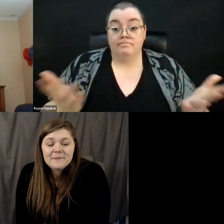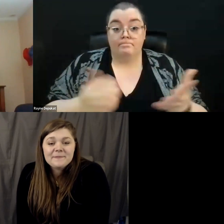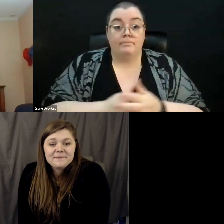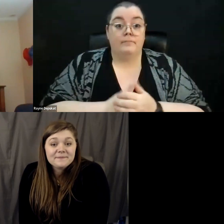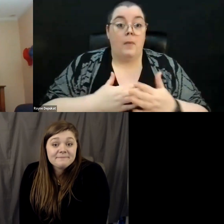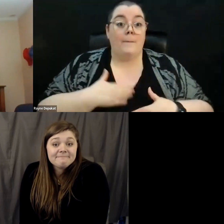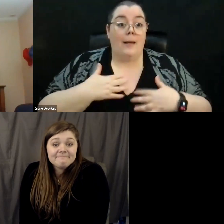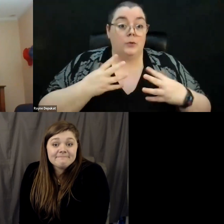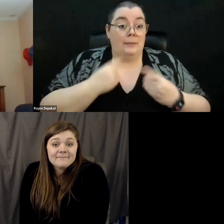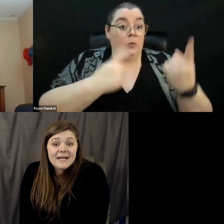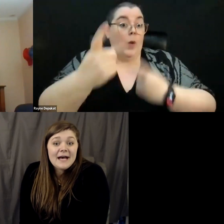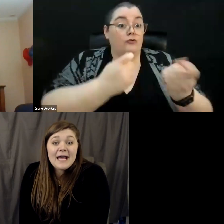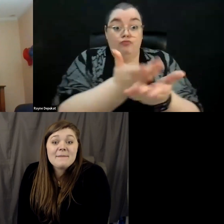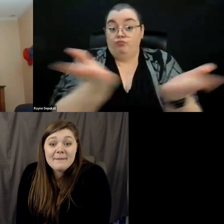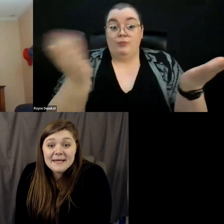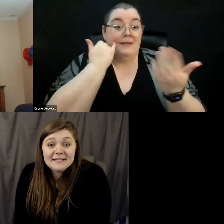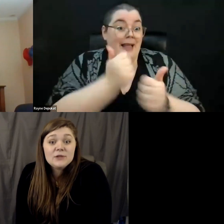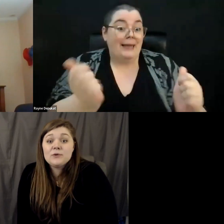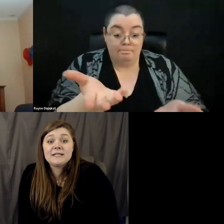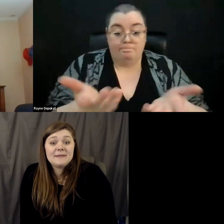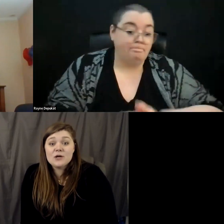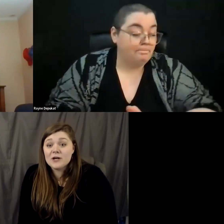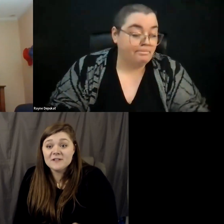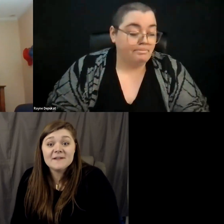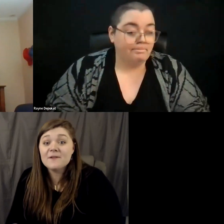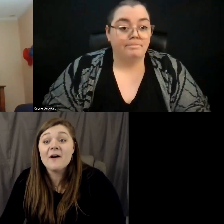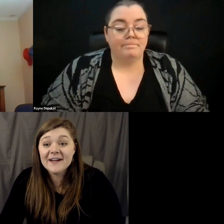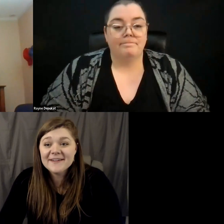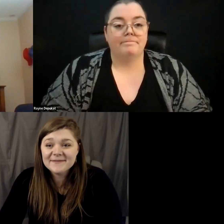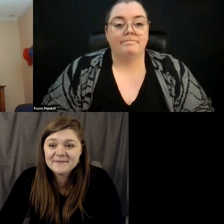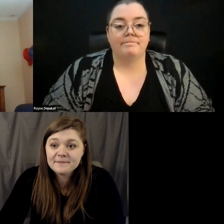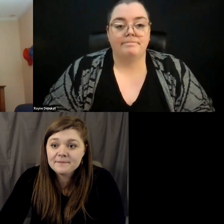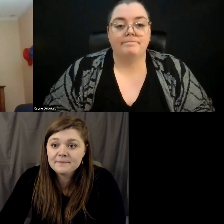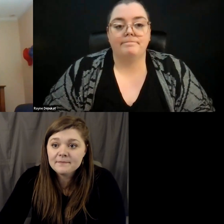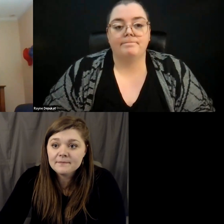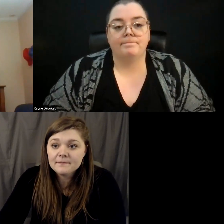now. I am happy to accept any questions if there are any.